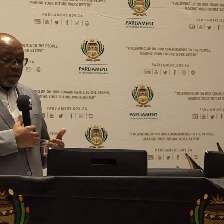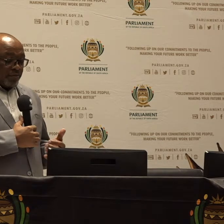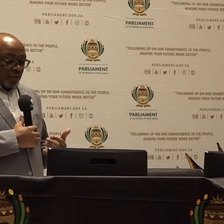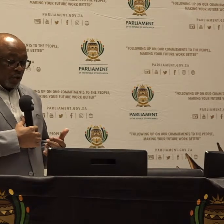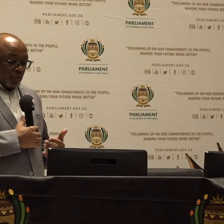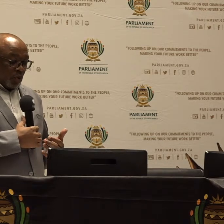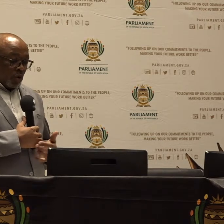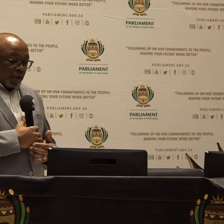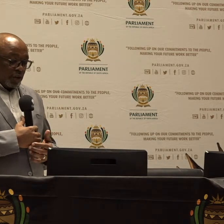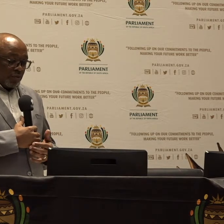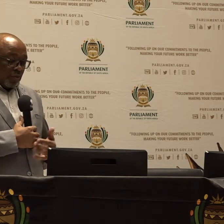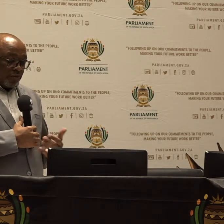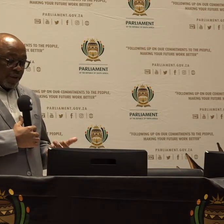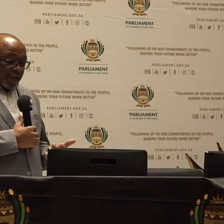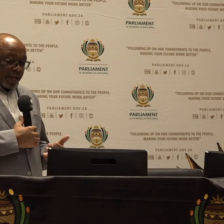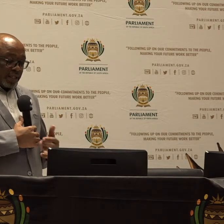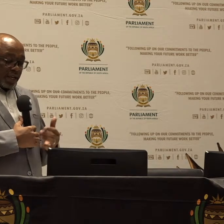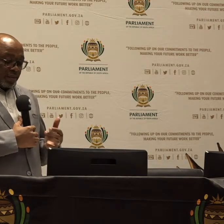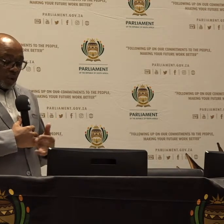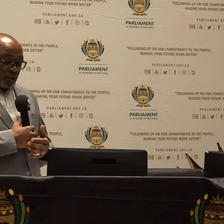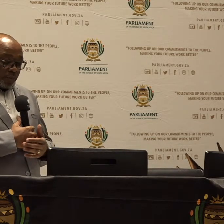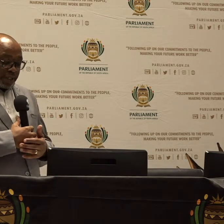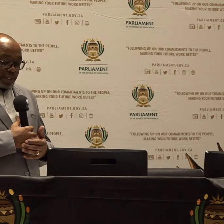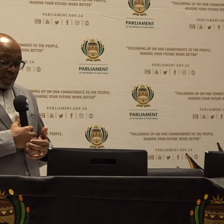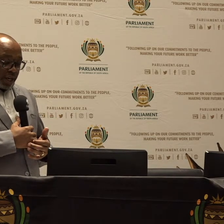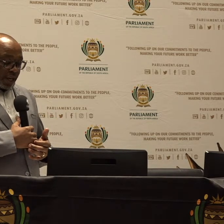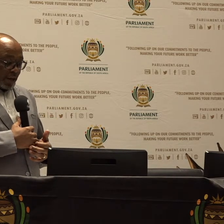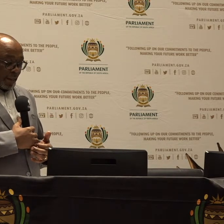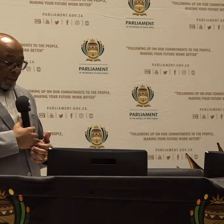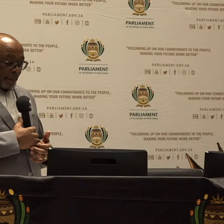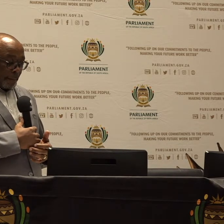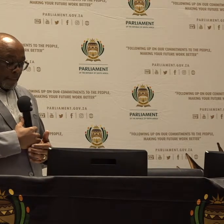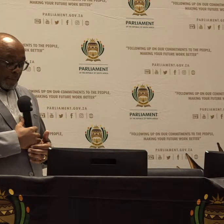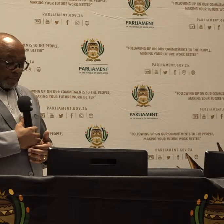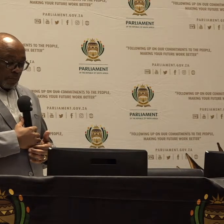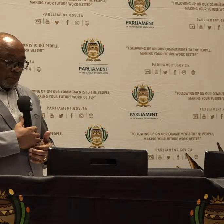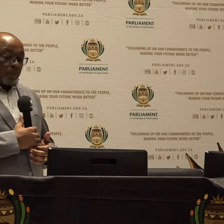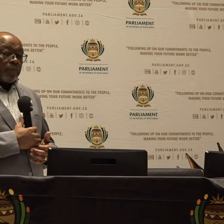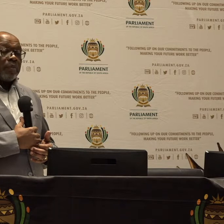high volume Corridor for fried and both passengers